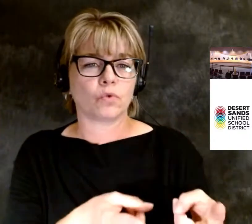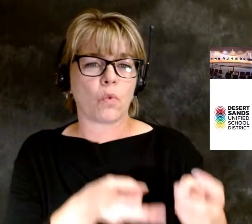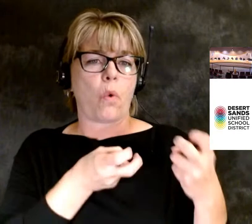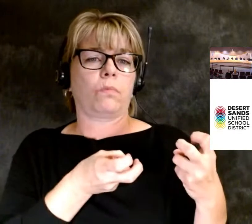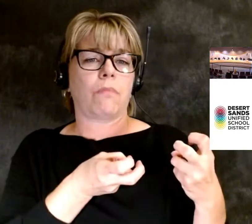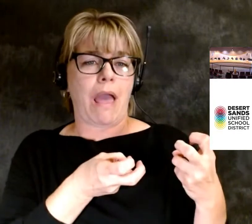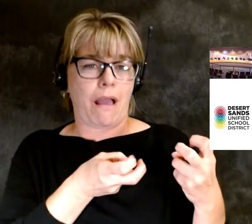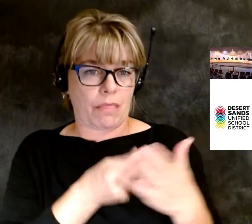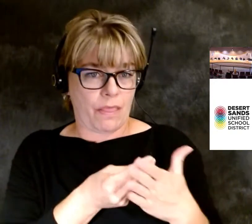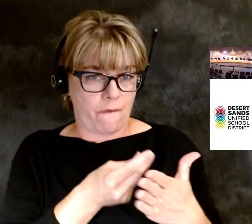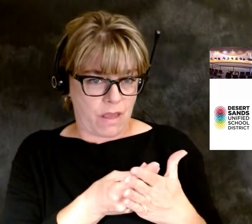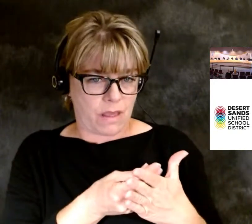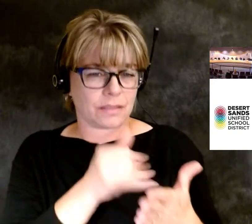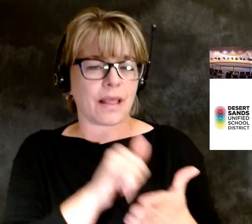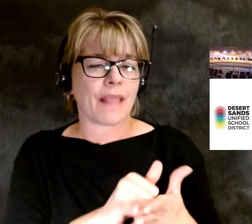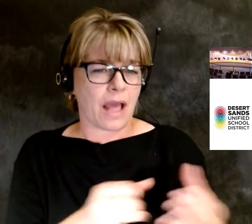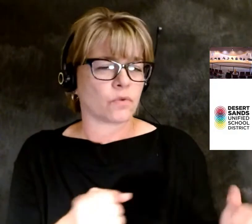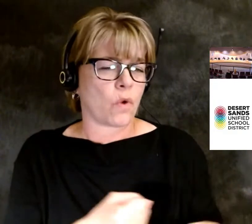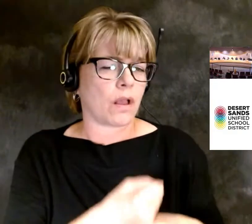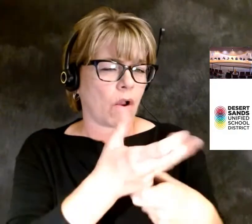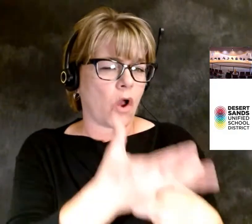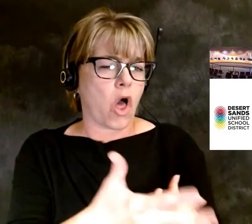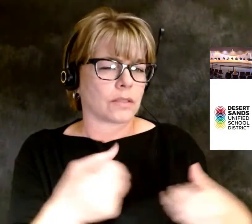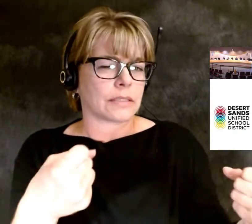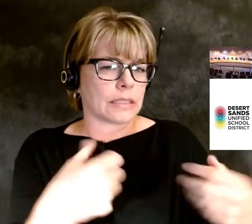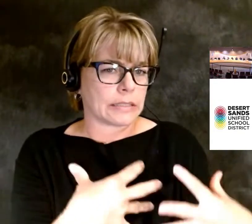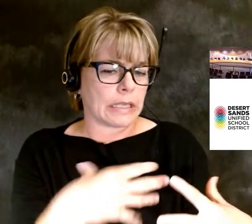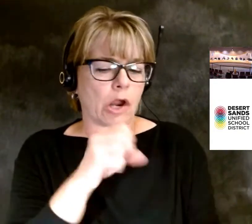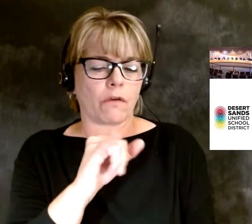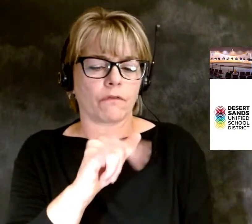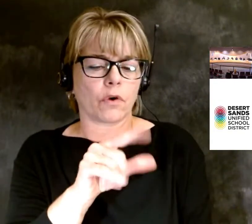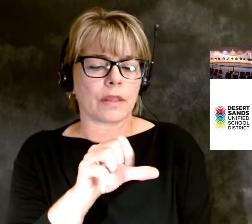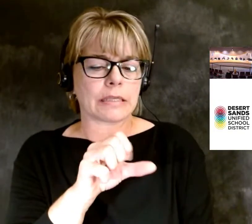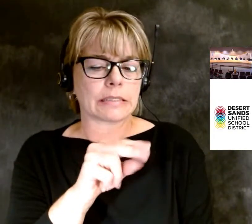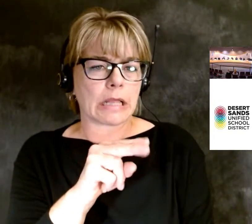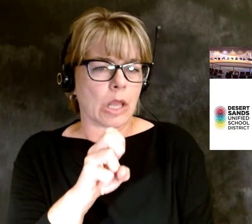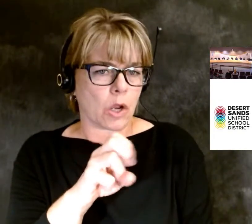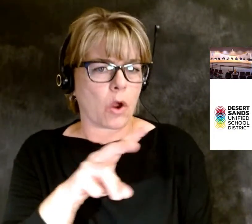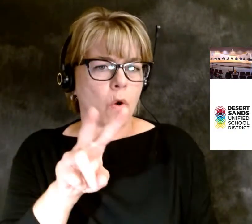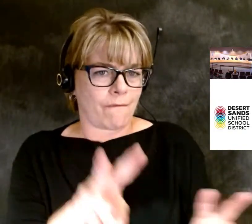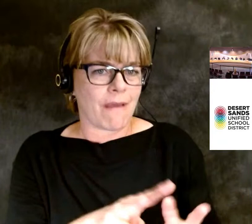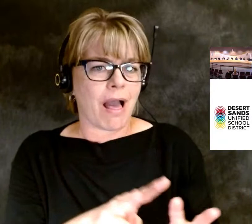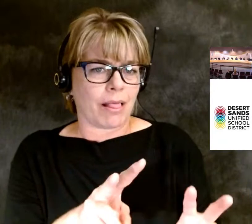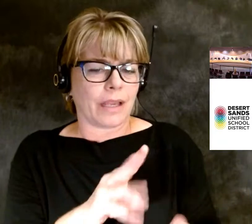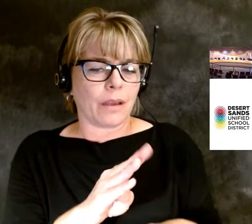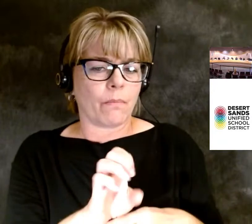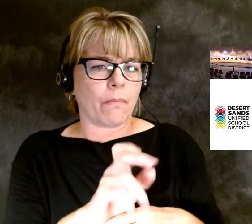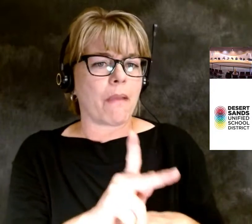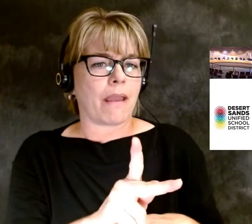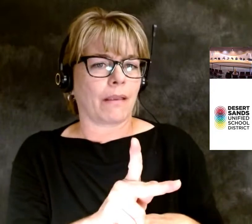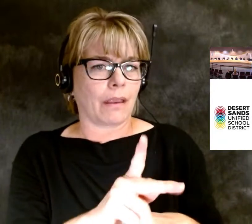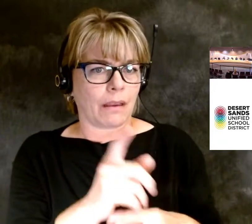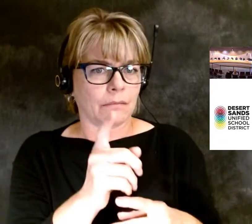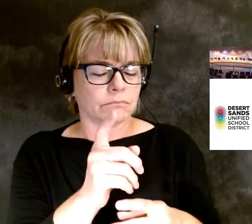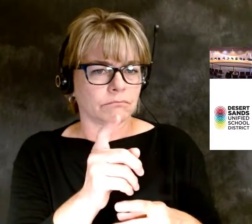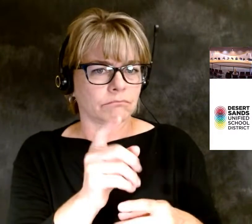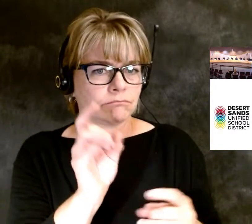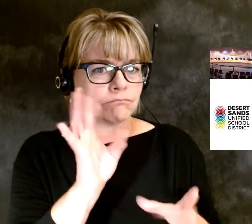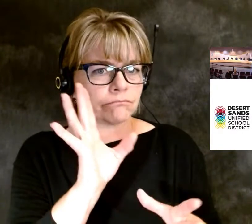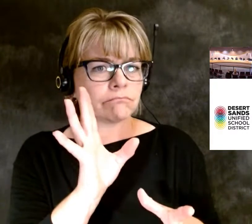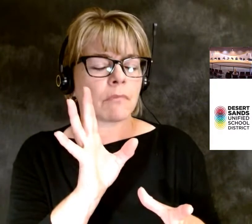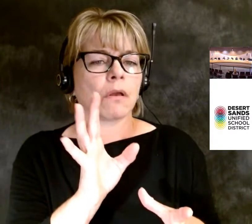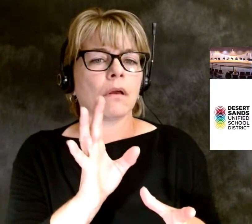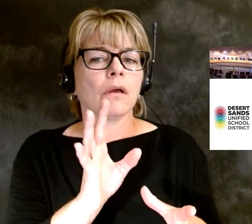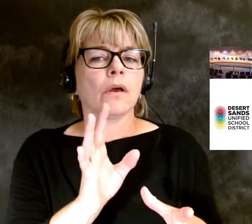scare. So we're in a very uncertain time, I would say. So I'm just going to jump straight into the general